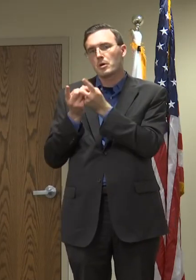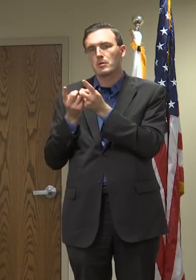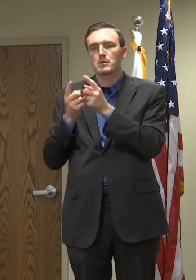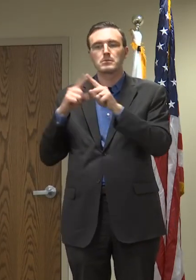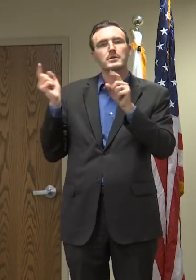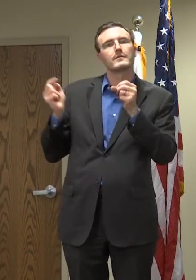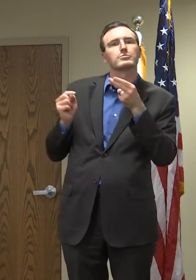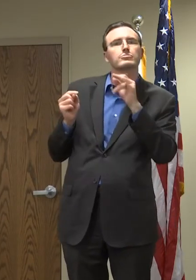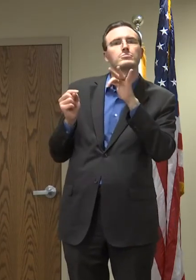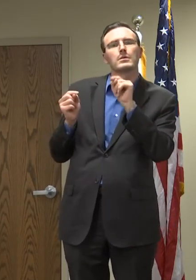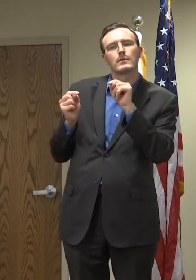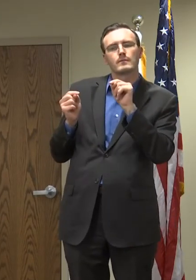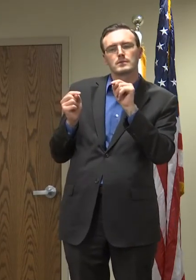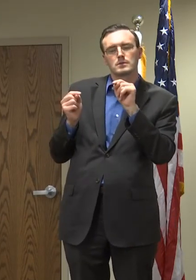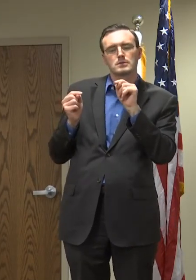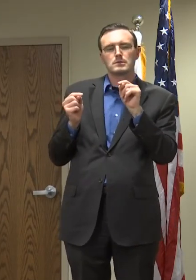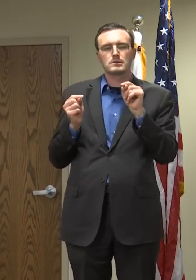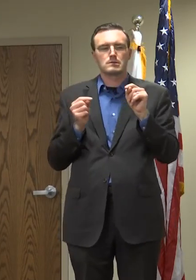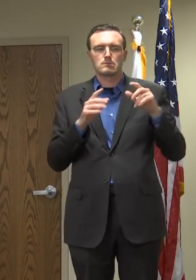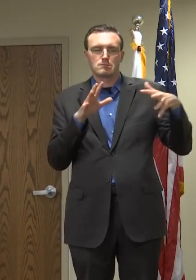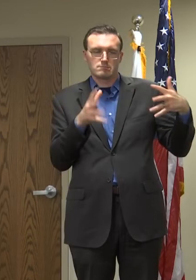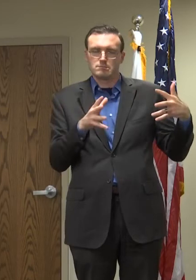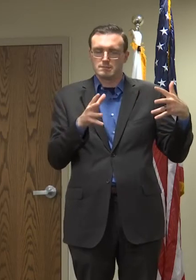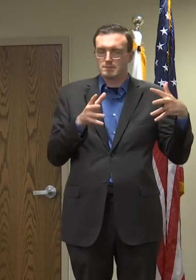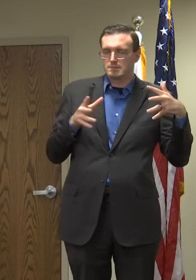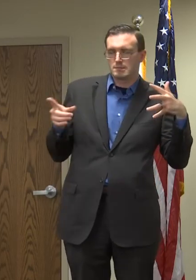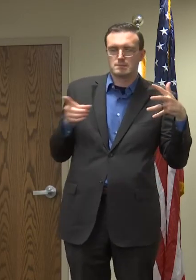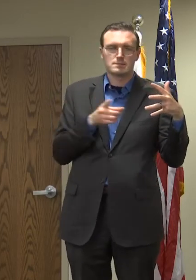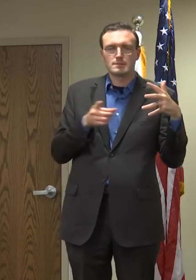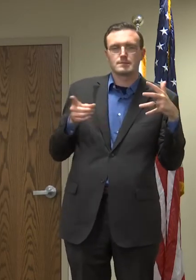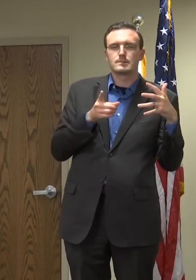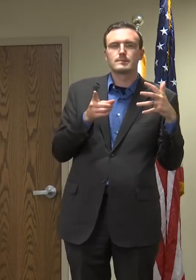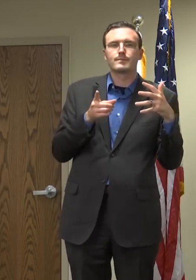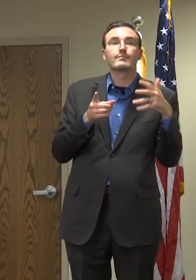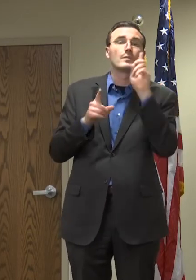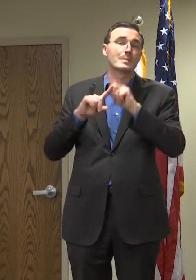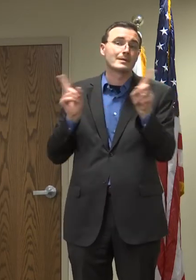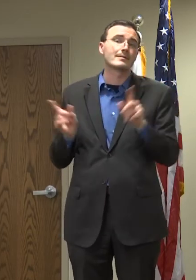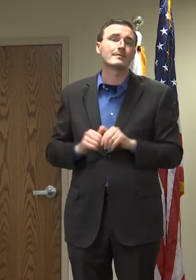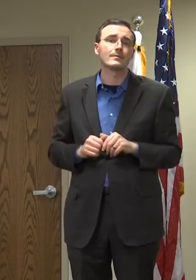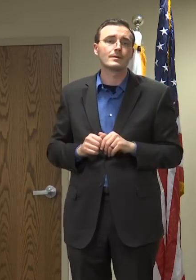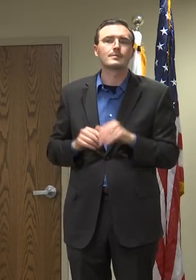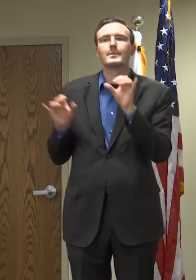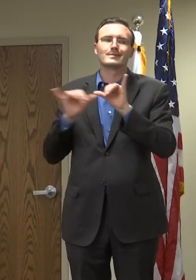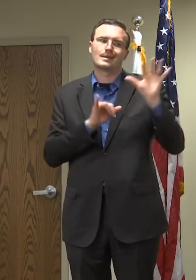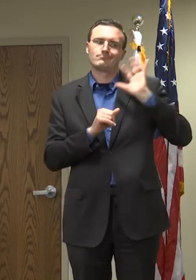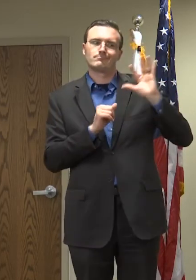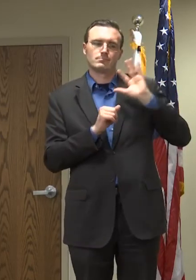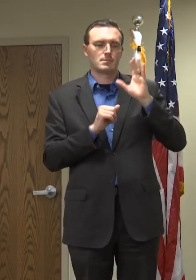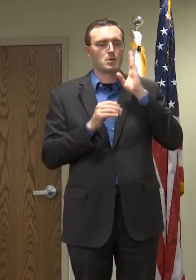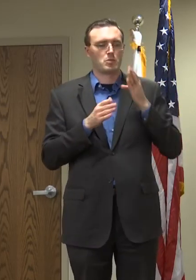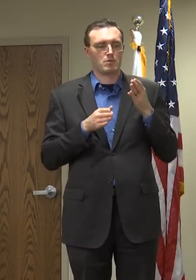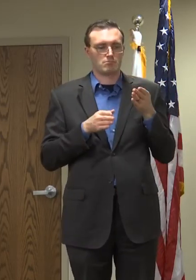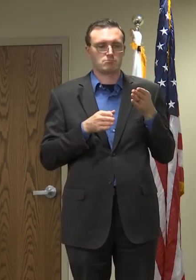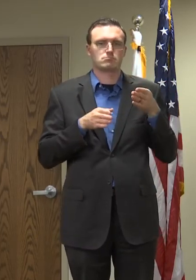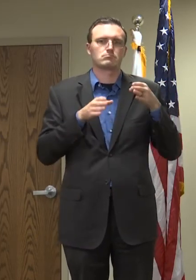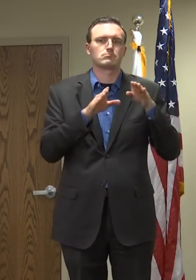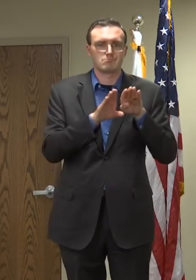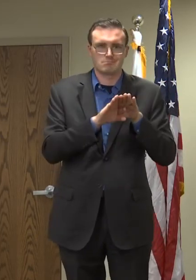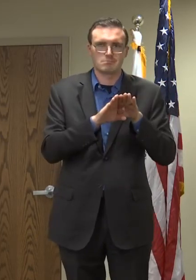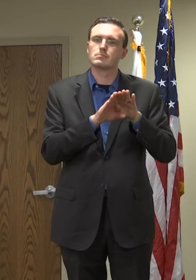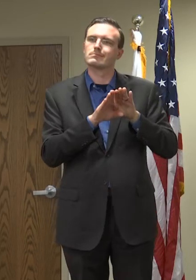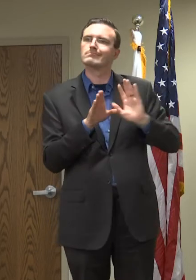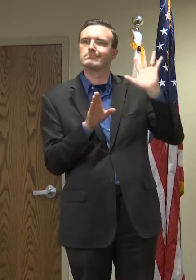different process. And so we've talked about this even when we were starting the shutdown process of what does it look like. So it's based on